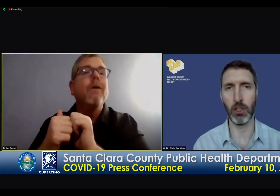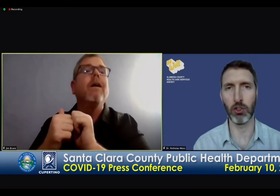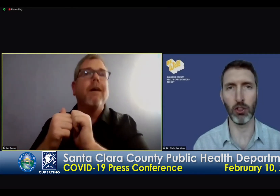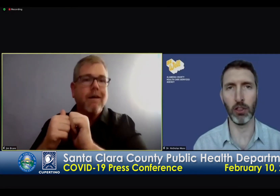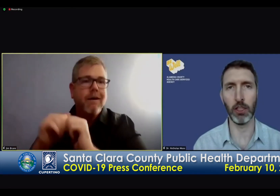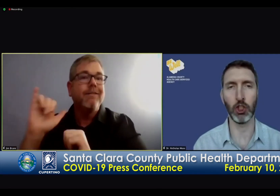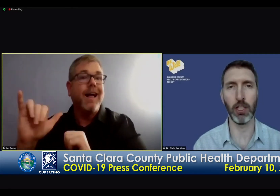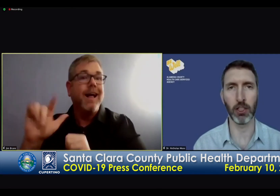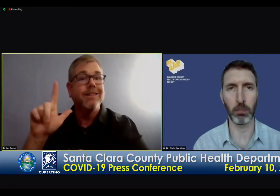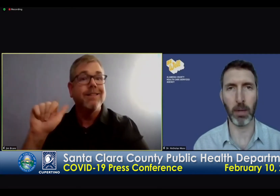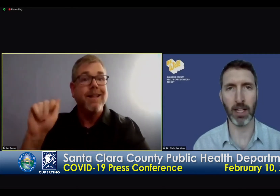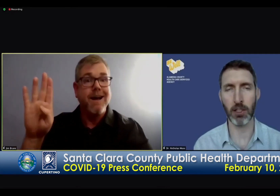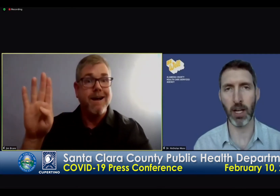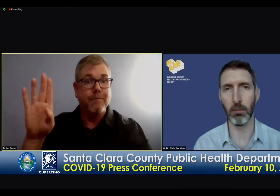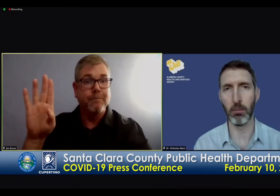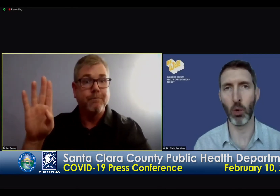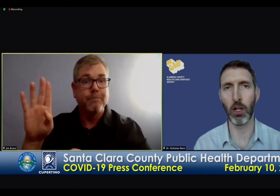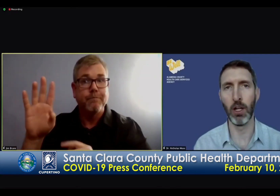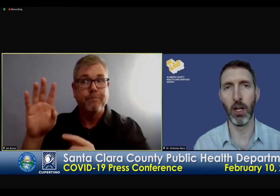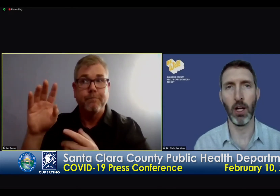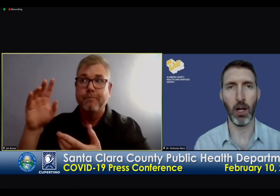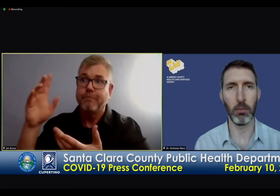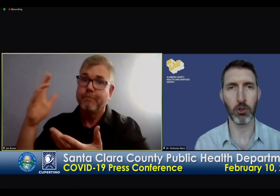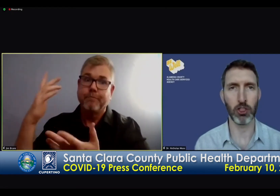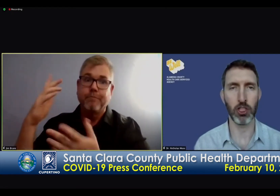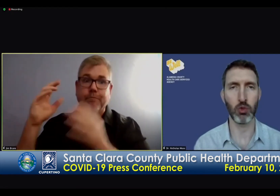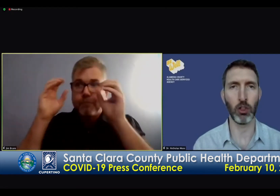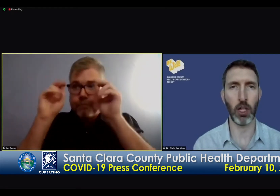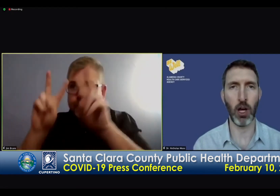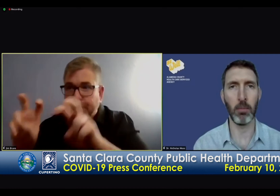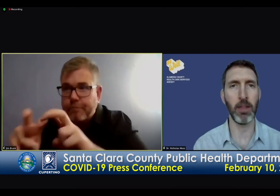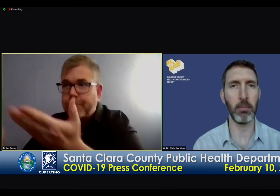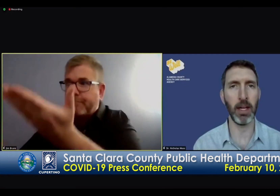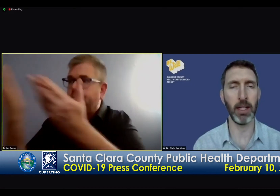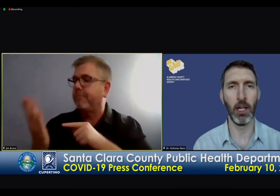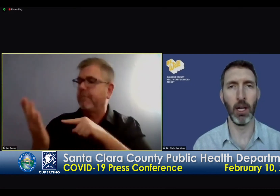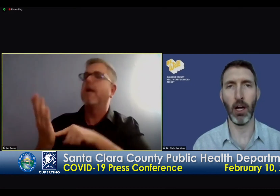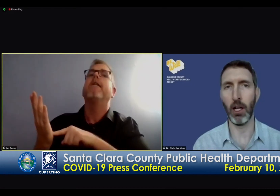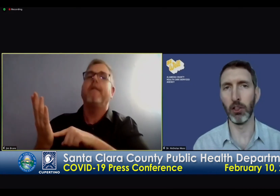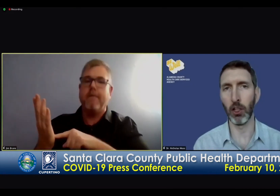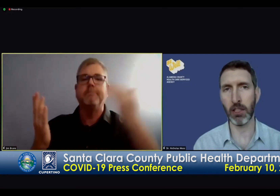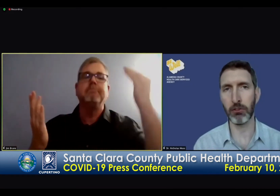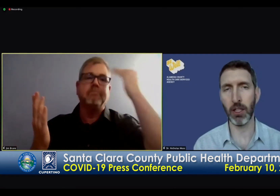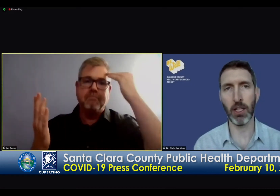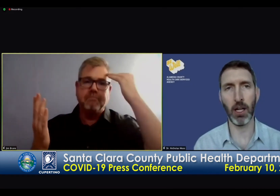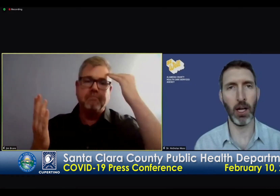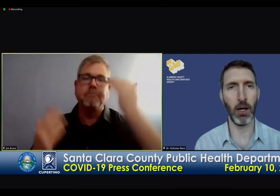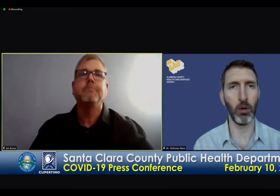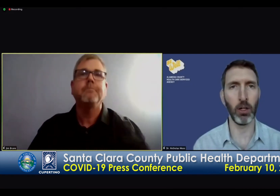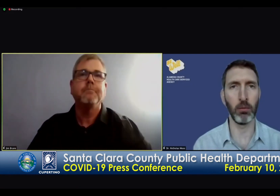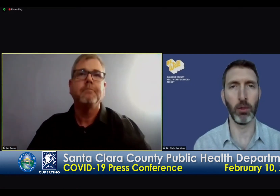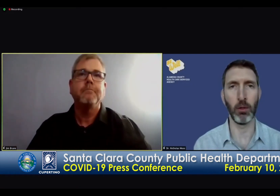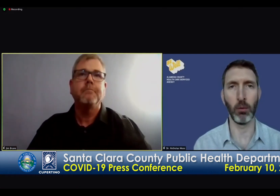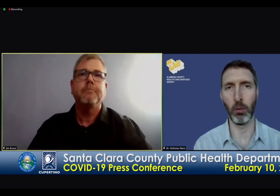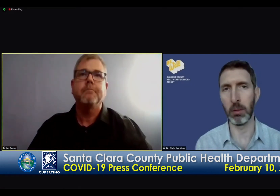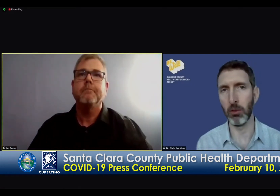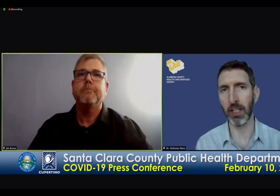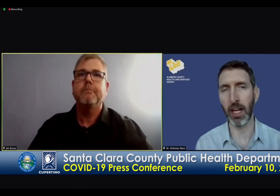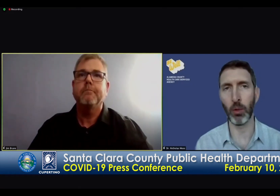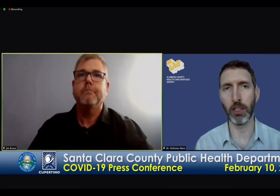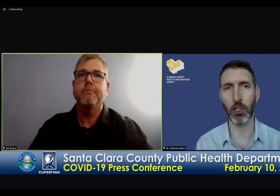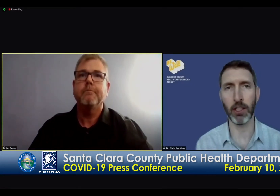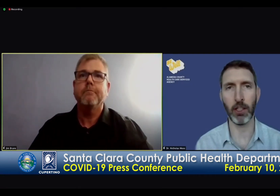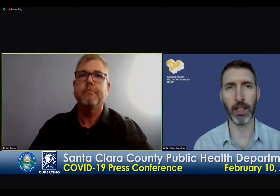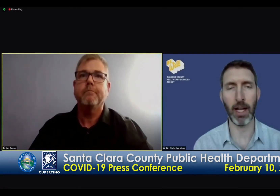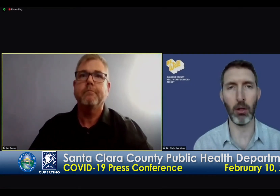We certainly should expect that more surges will come. They may look different. We'll be moving out of